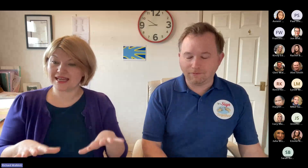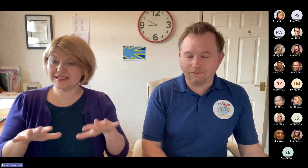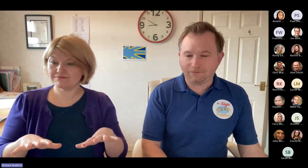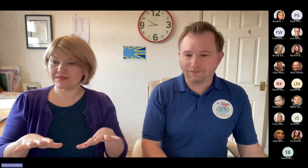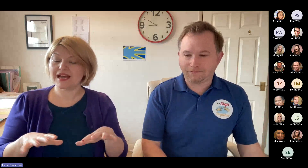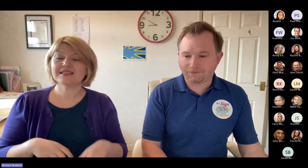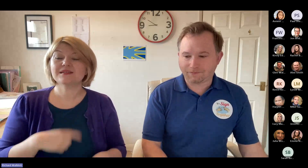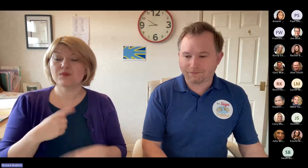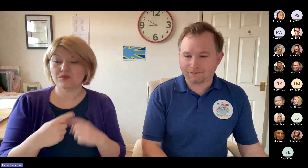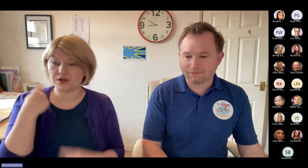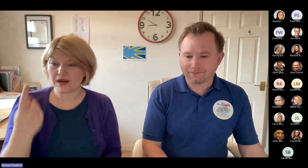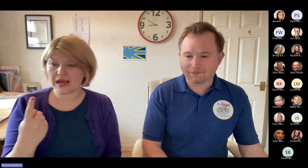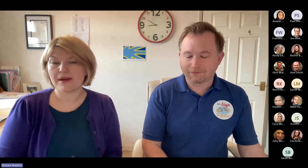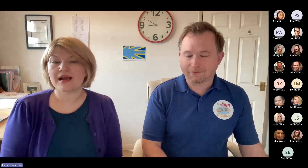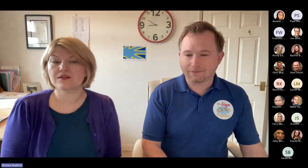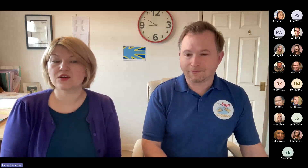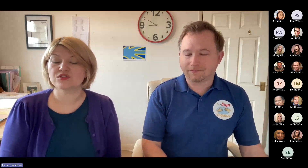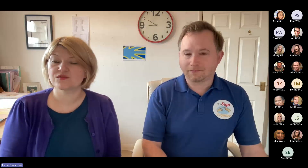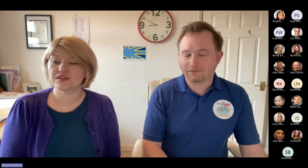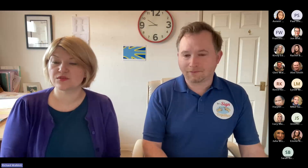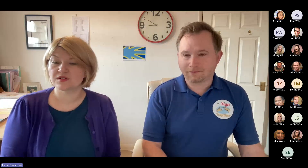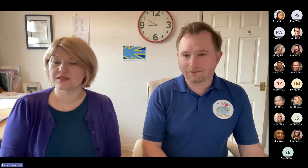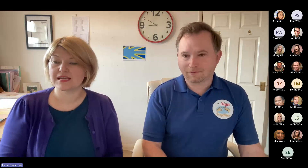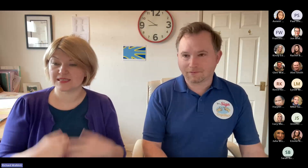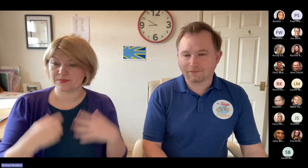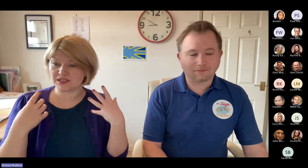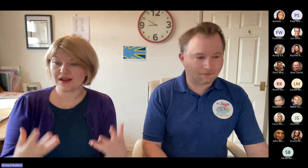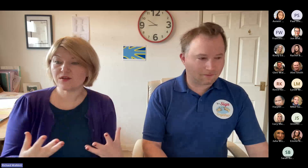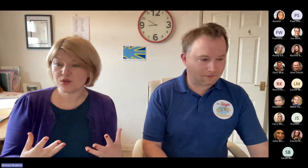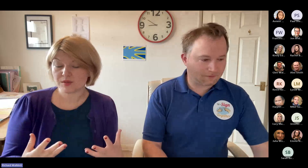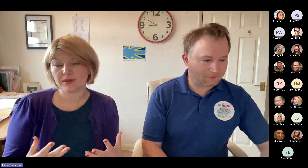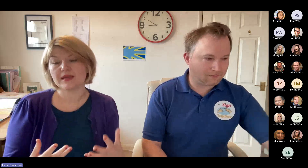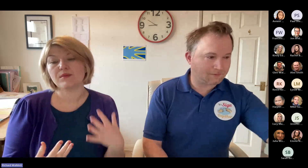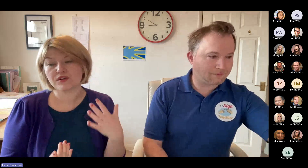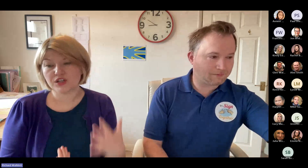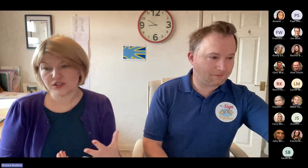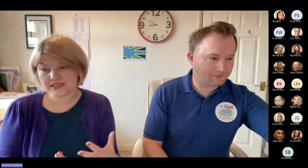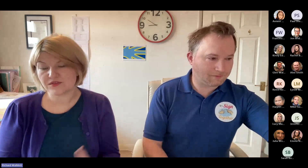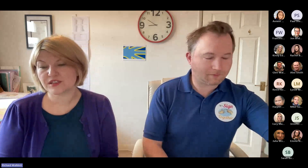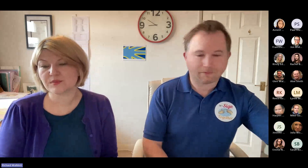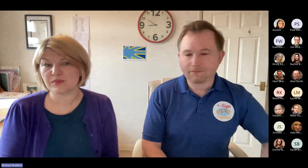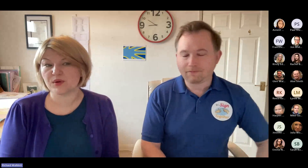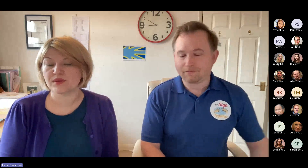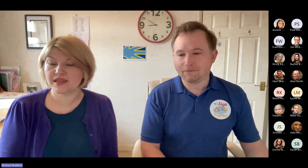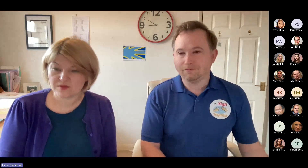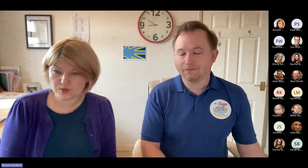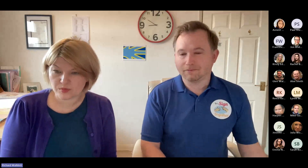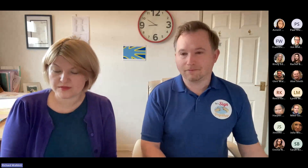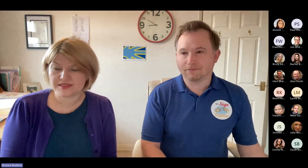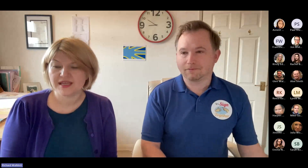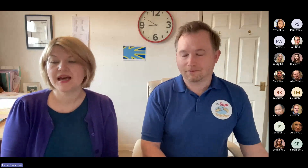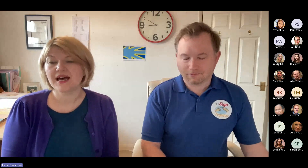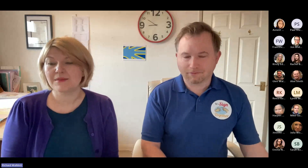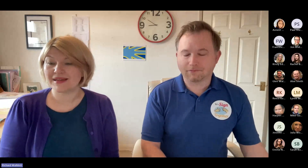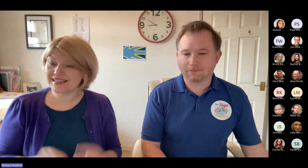today and tomorrow about lots of different aspects of how you can be more inclusive to people with hearing problems, and a